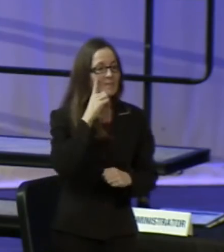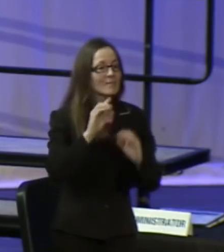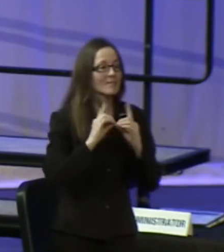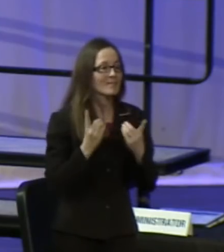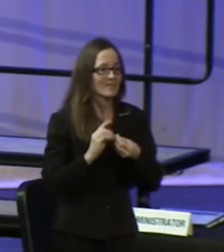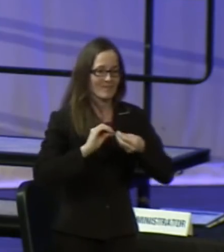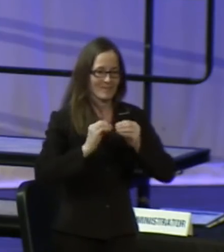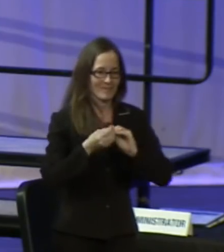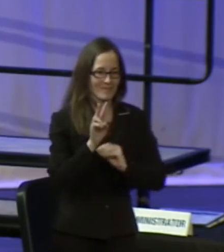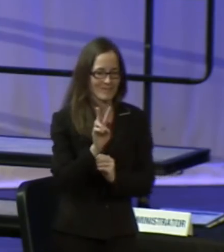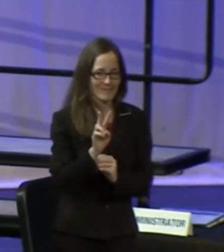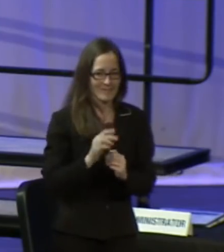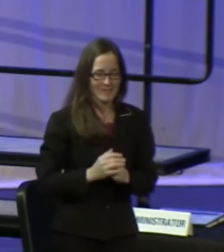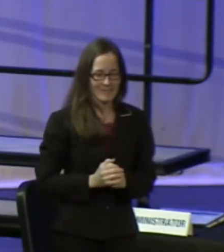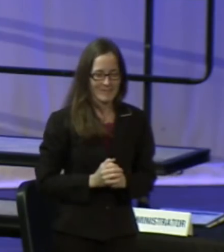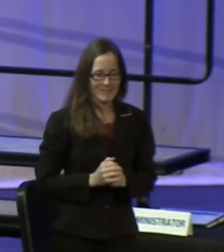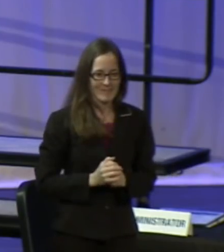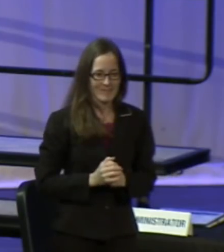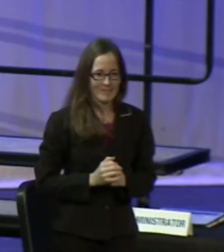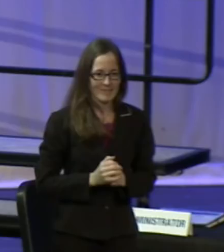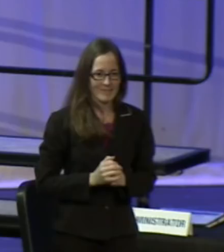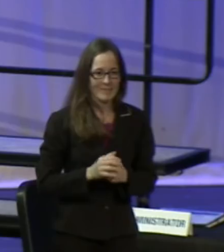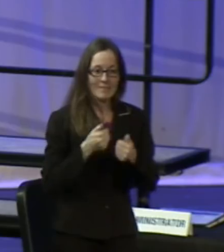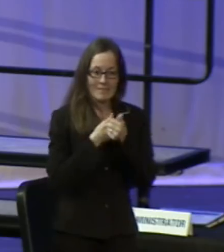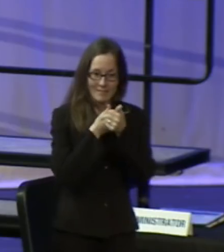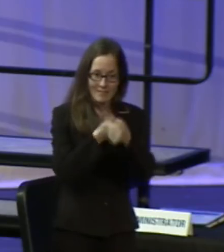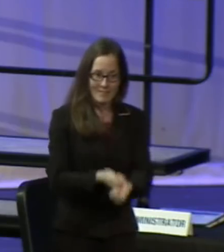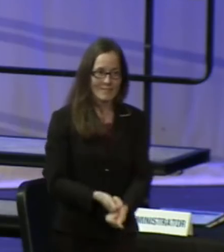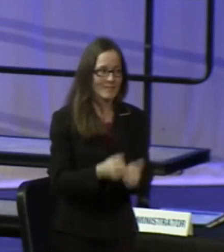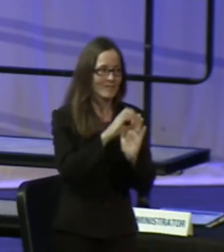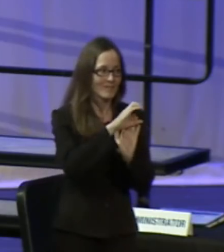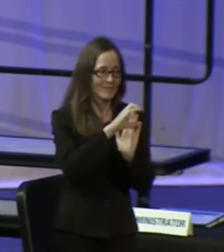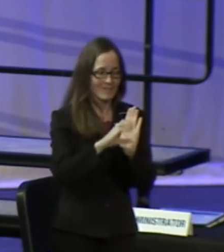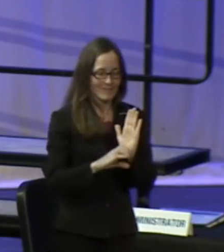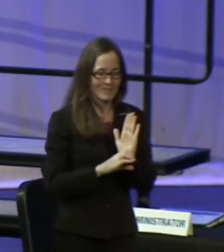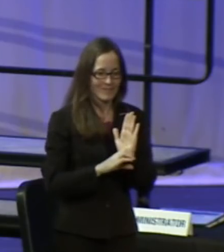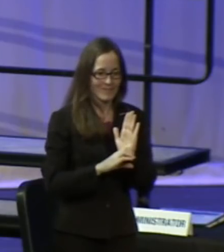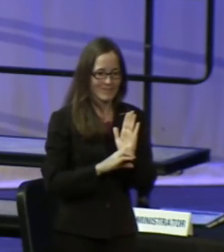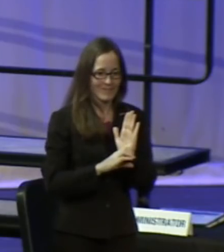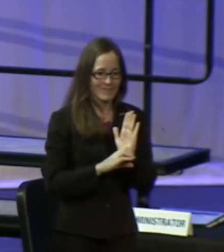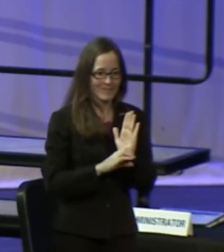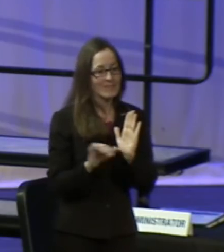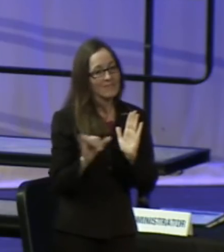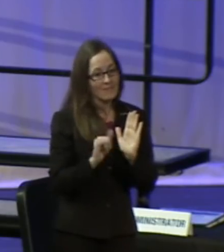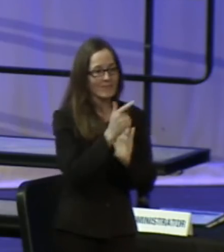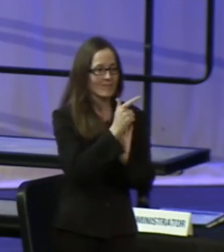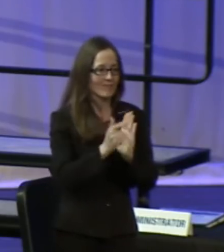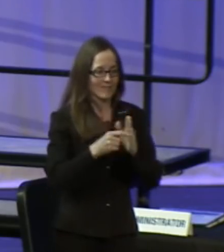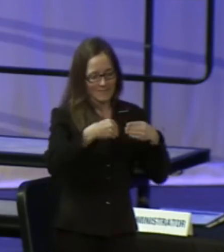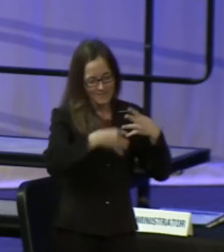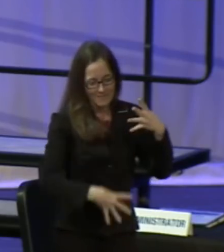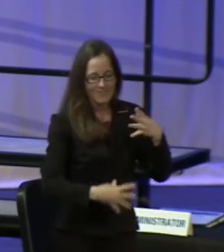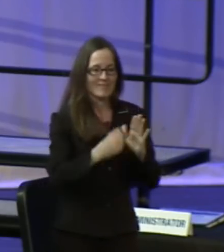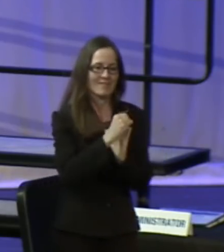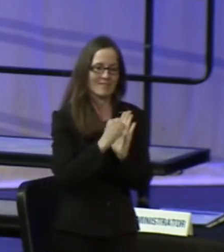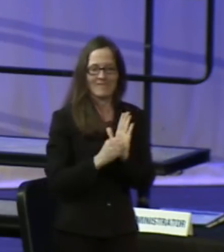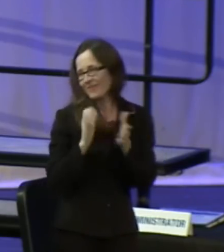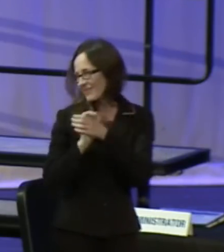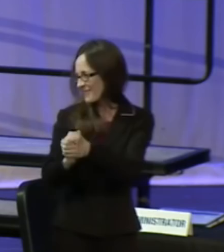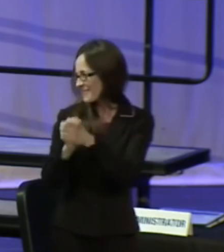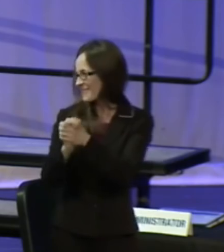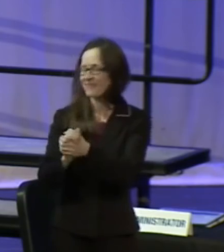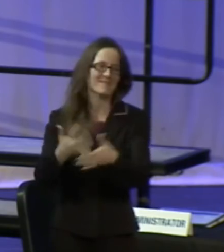for District 2, according to the Constitution according to the Constitution and laws of this state. and laws of this state. Congratulations. Thank